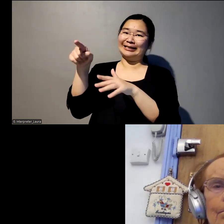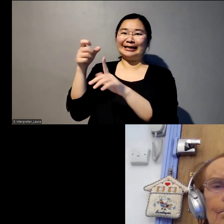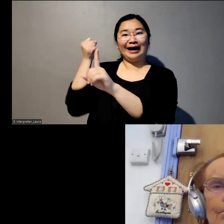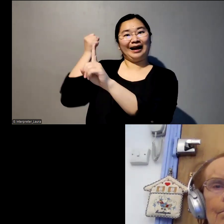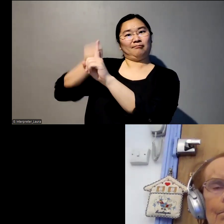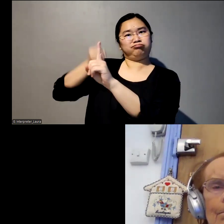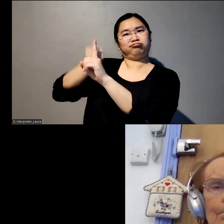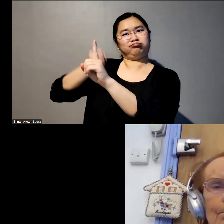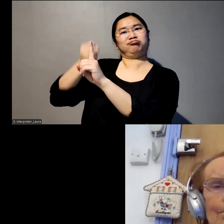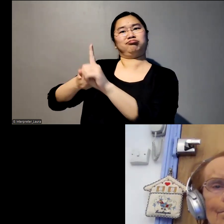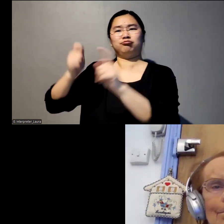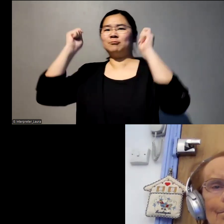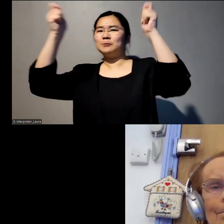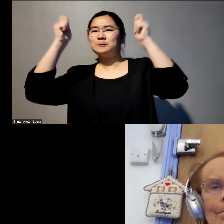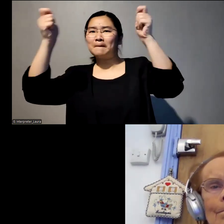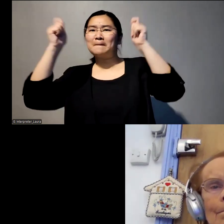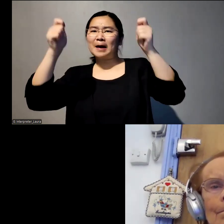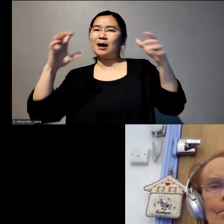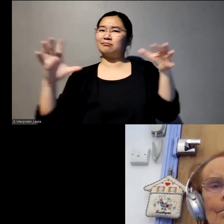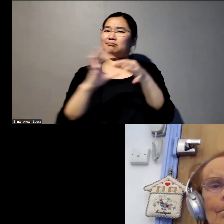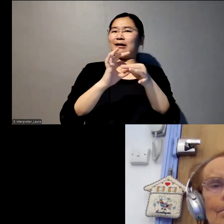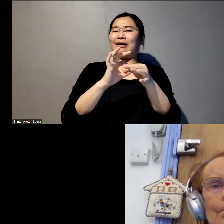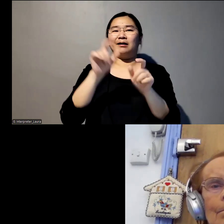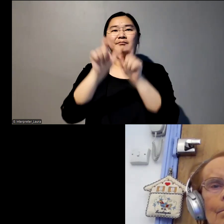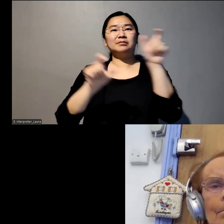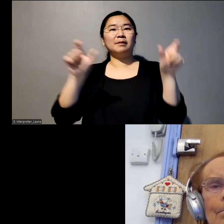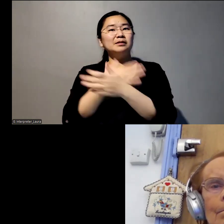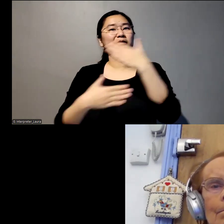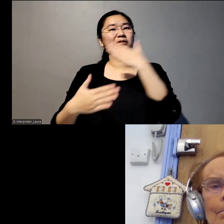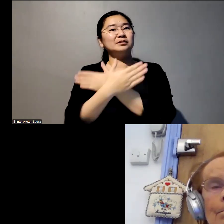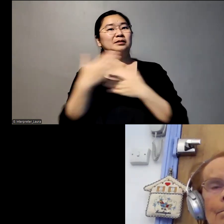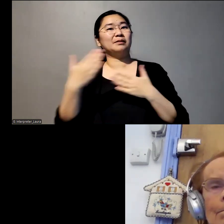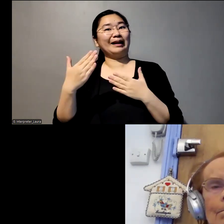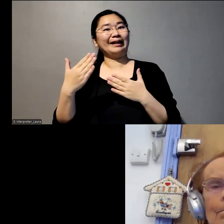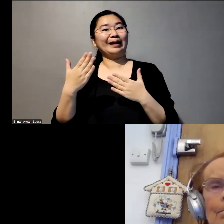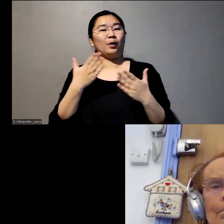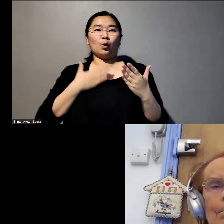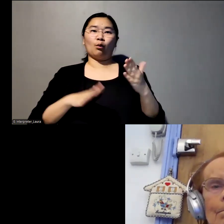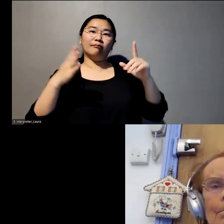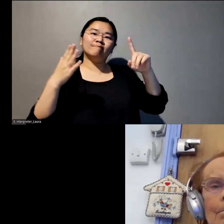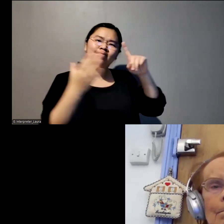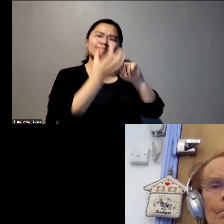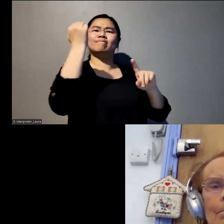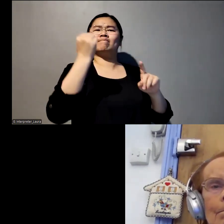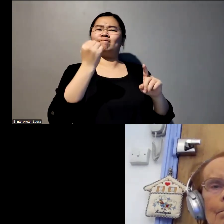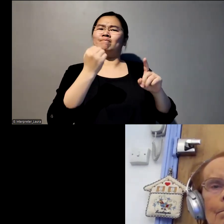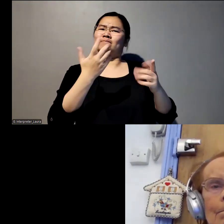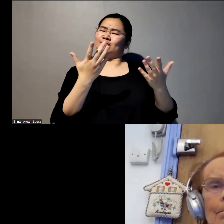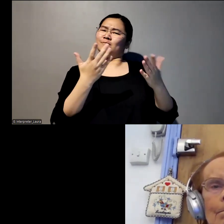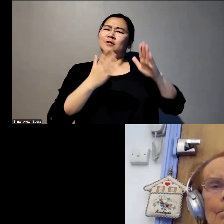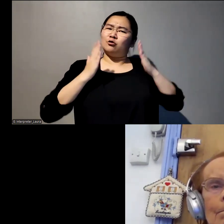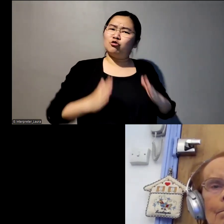is an organization of persons with psychosocial disabilities, which calls for full implementation of the